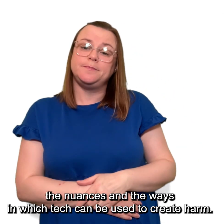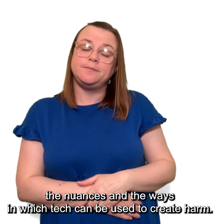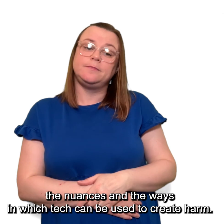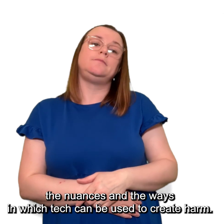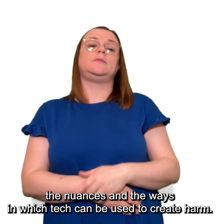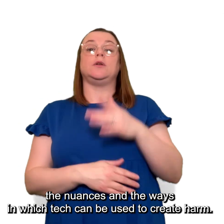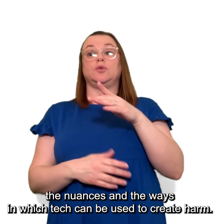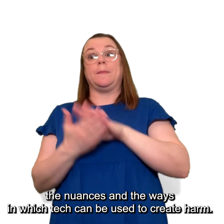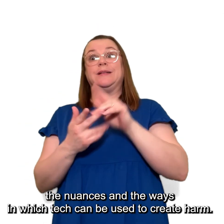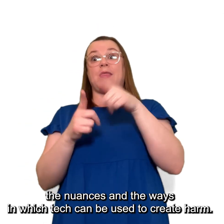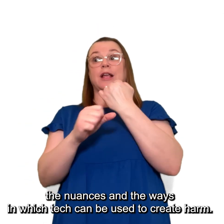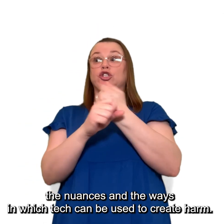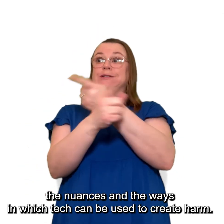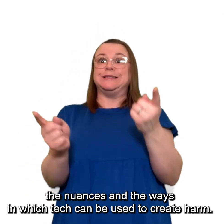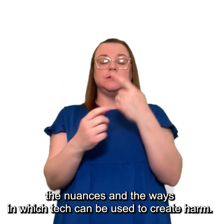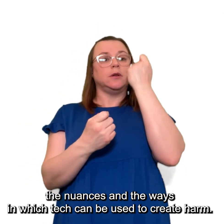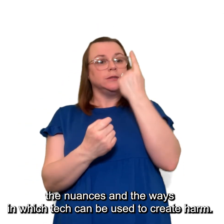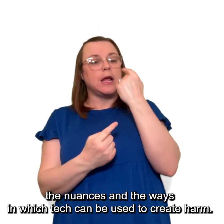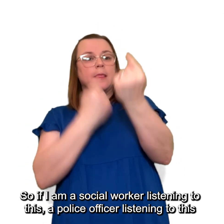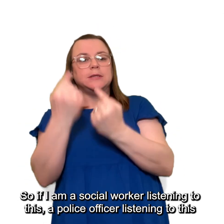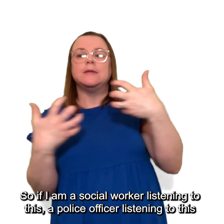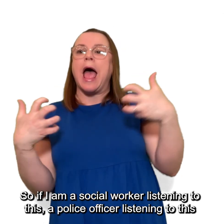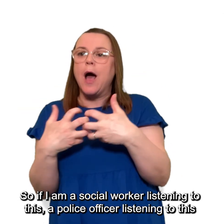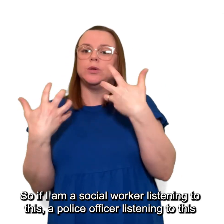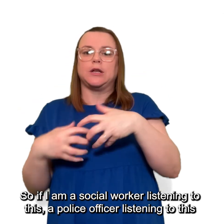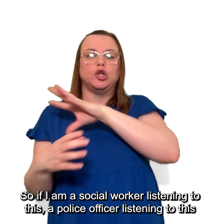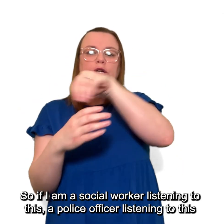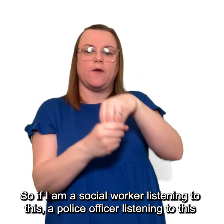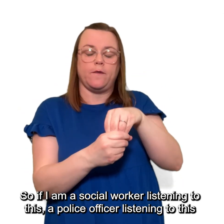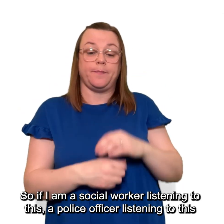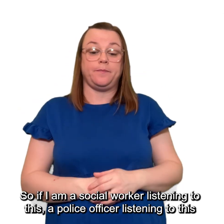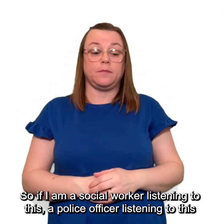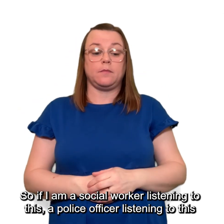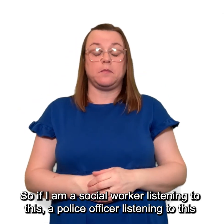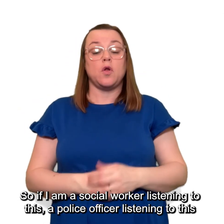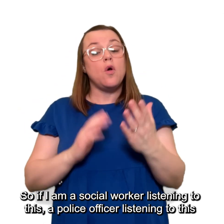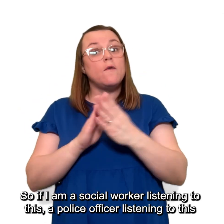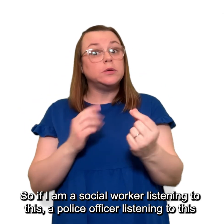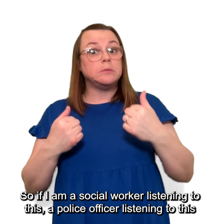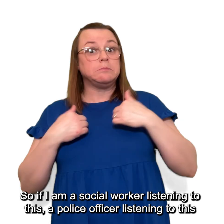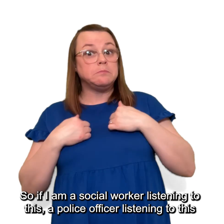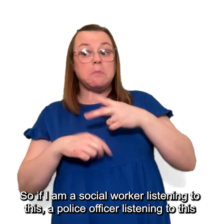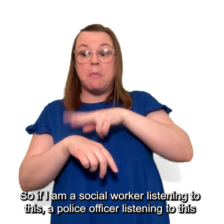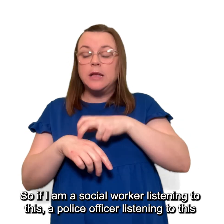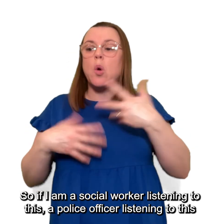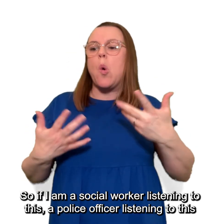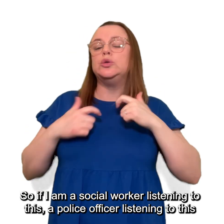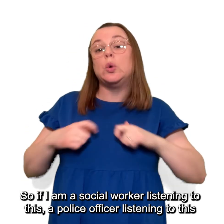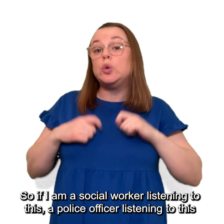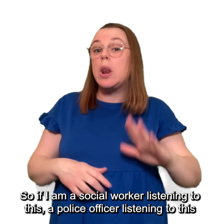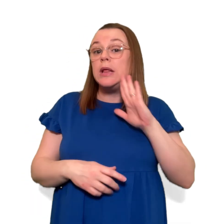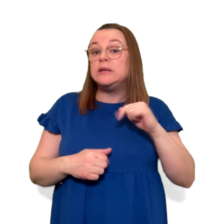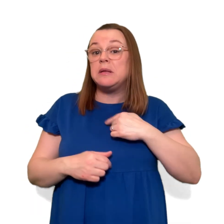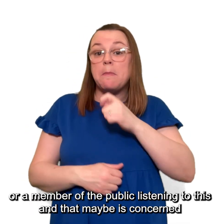understand the nuances and the ways in which tech can be used to create harm. So if I am a social worker listening to this, a police officer listening